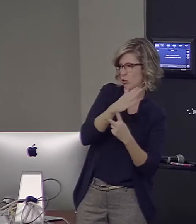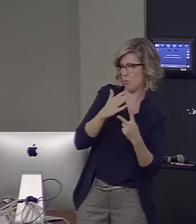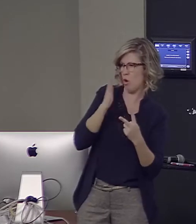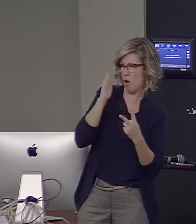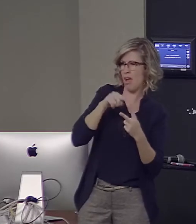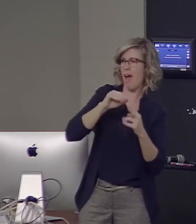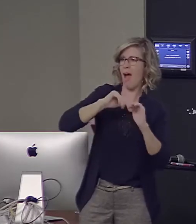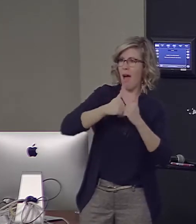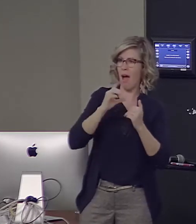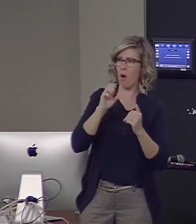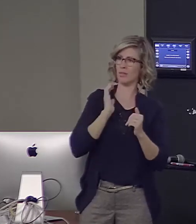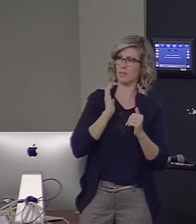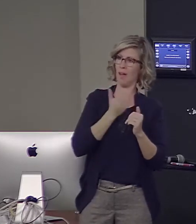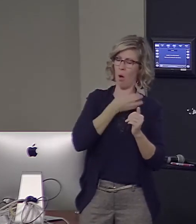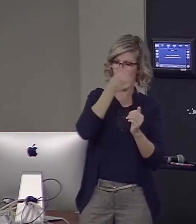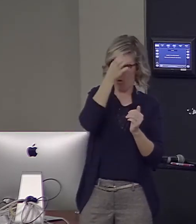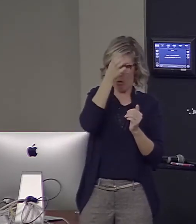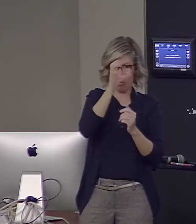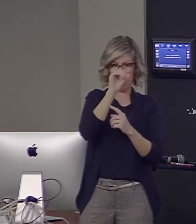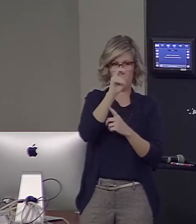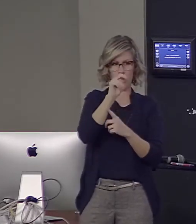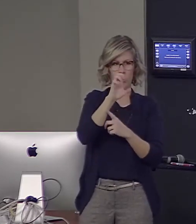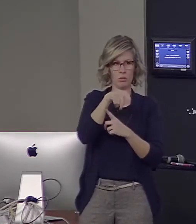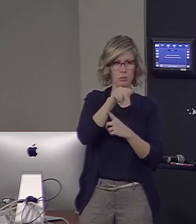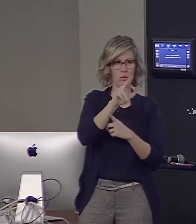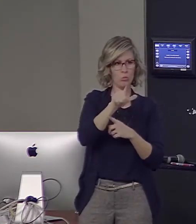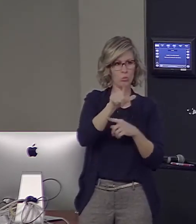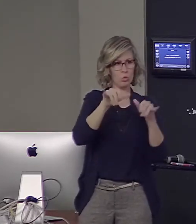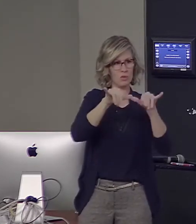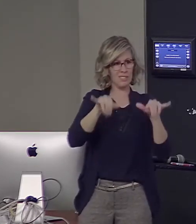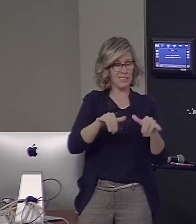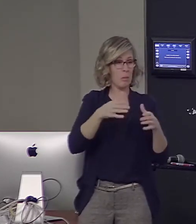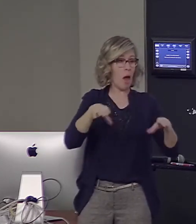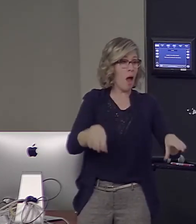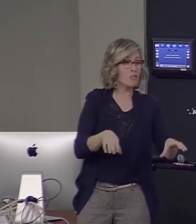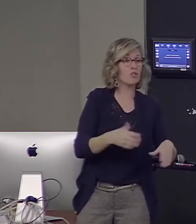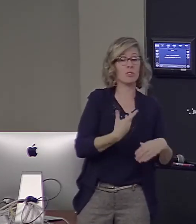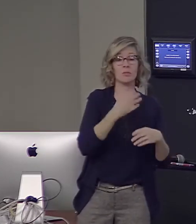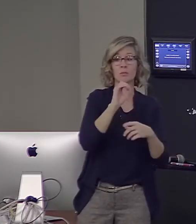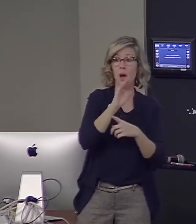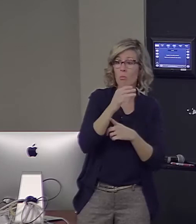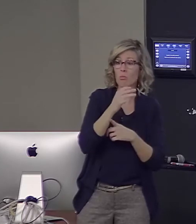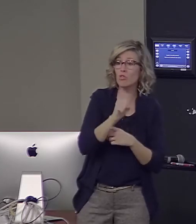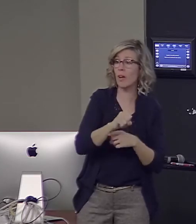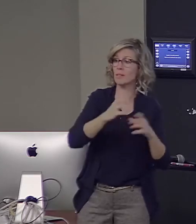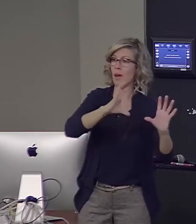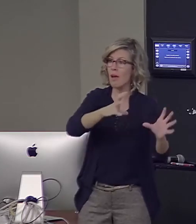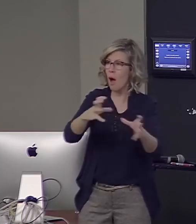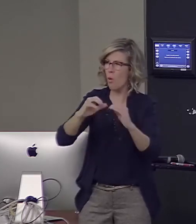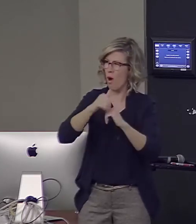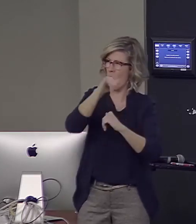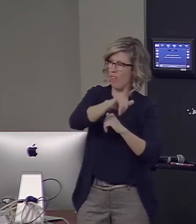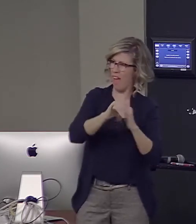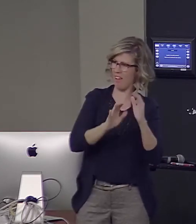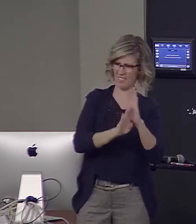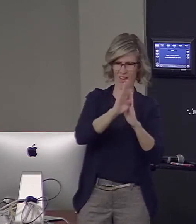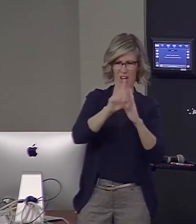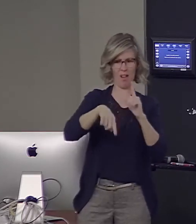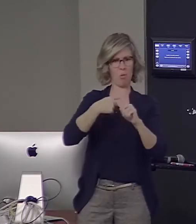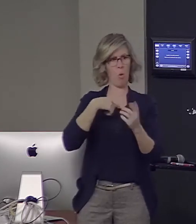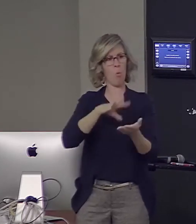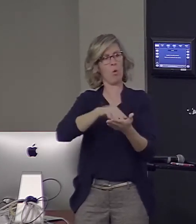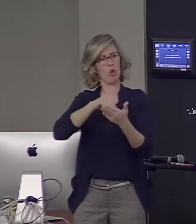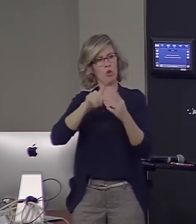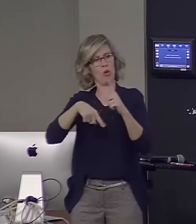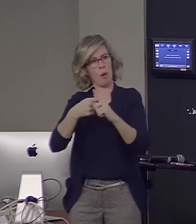our conceptual system, so the concepts that we have of actions, objects, categories develop when we learn about things not through